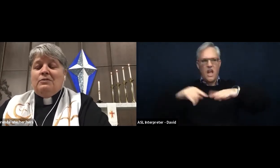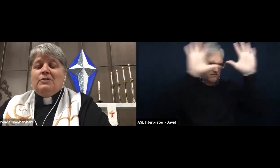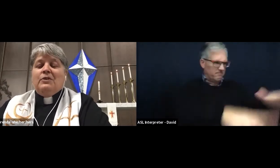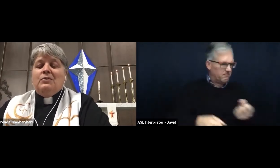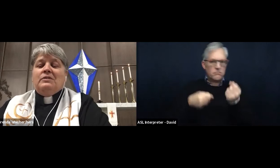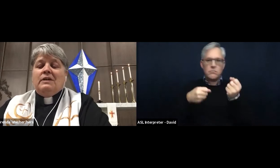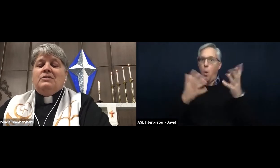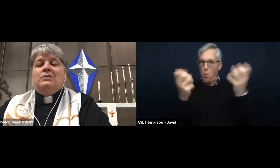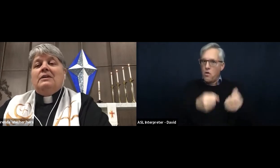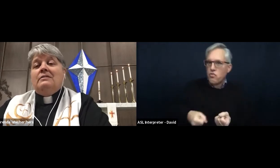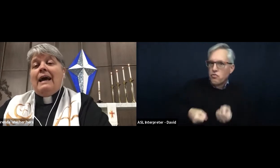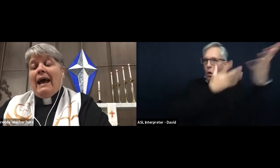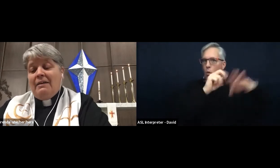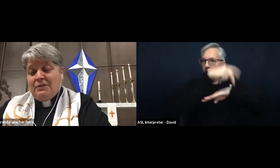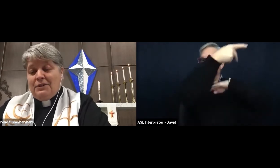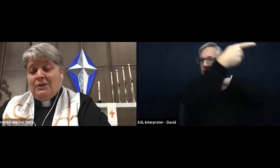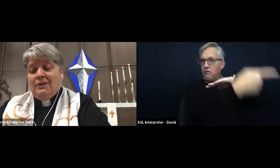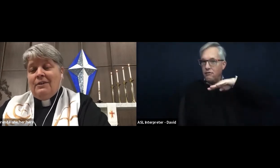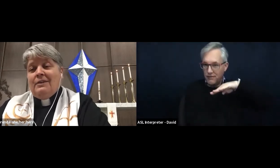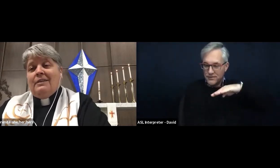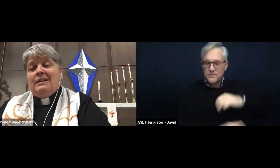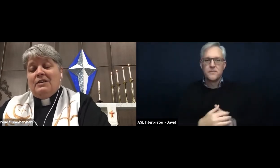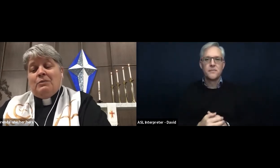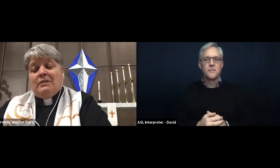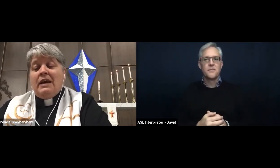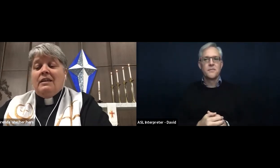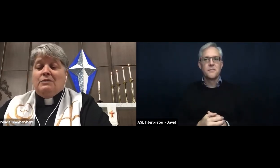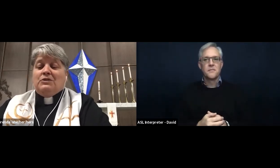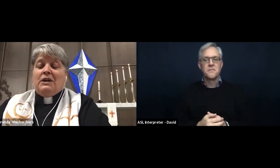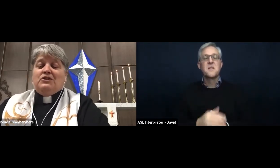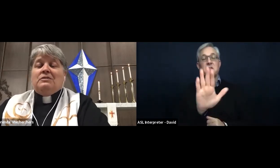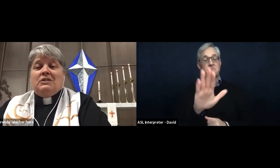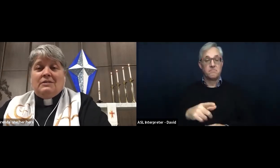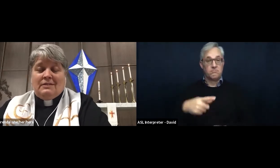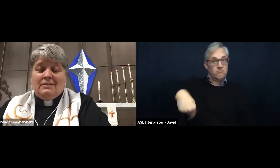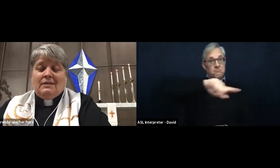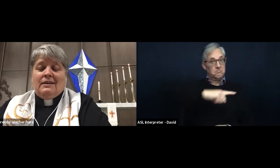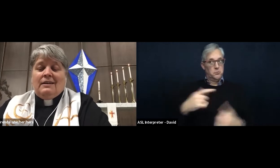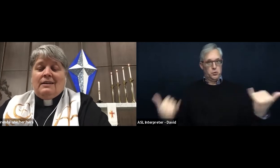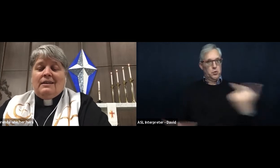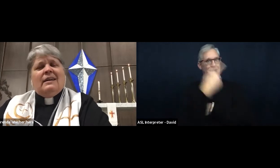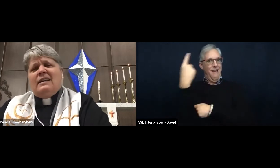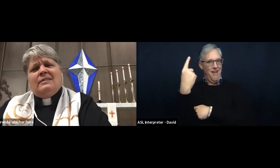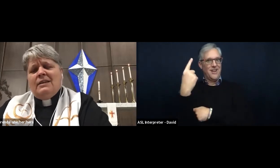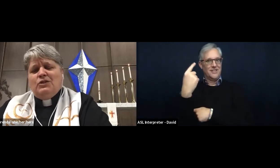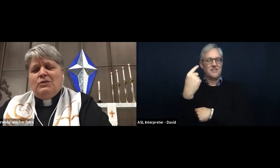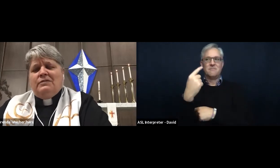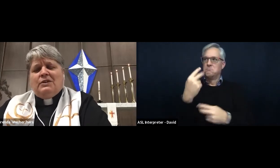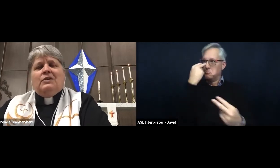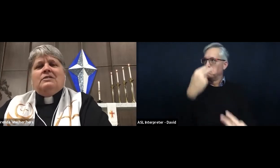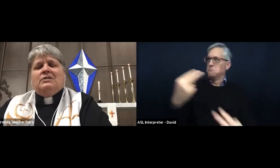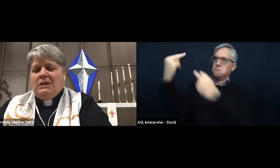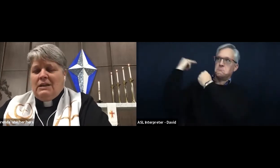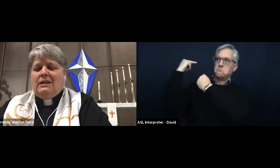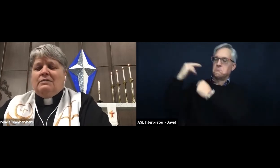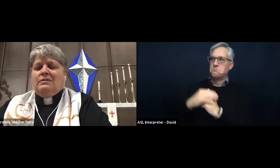Now, for those of us who live after the death and resurrection of Jesus, it is not so